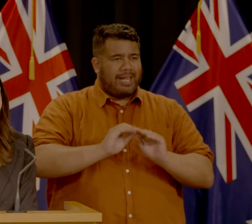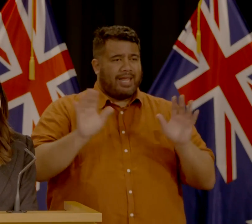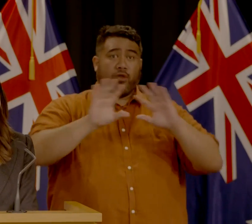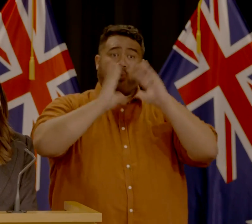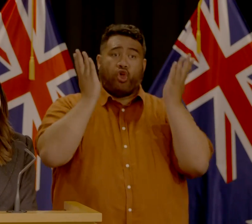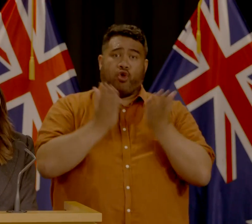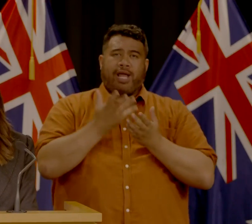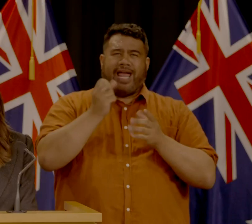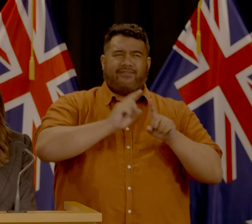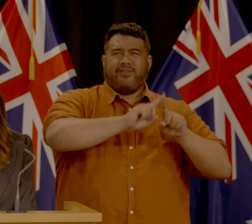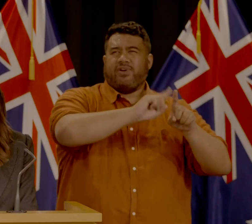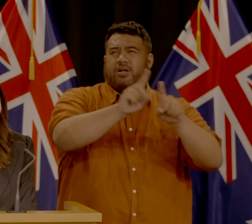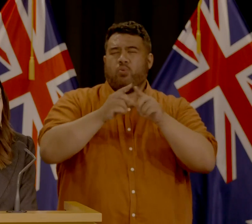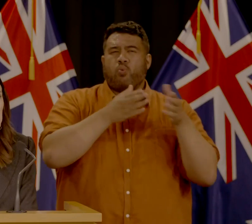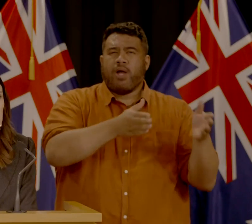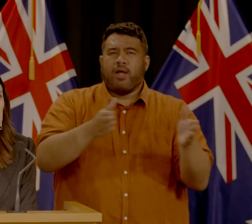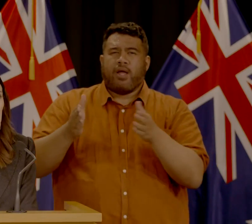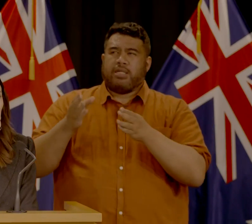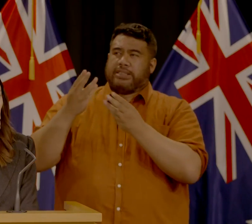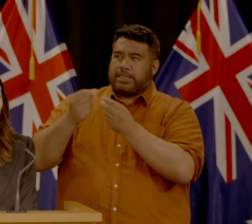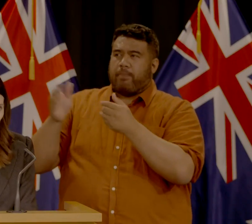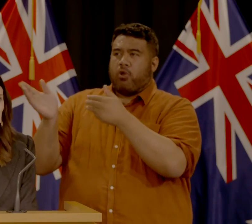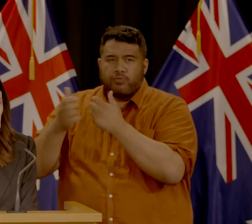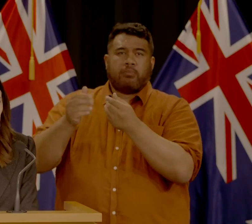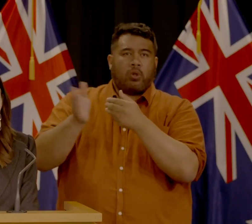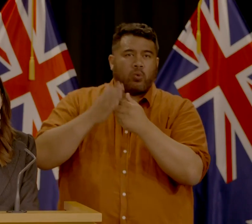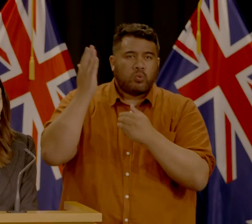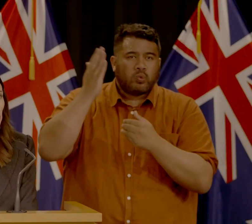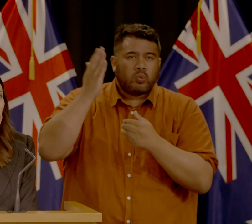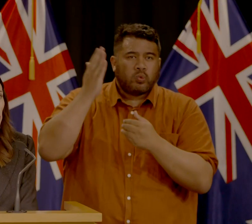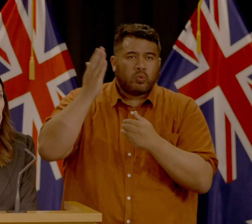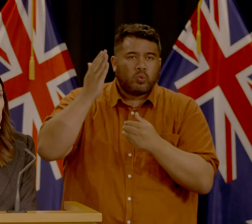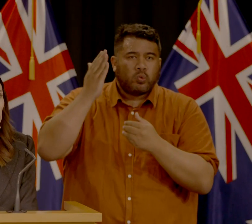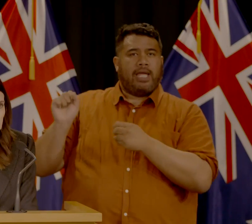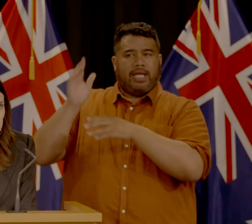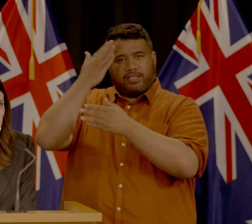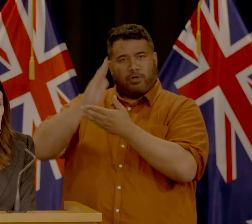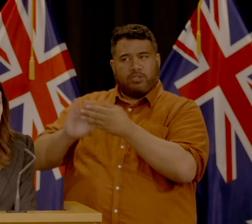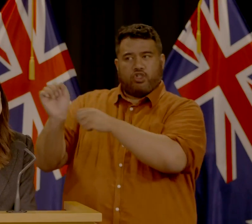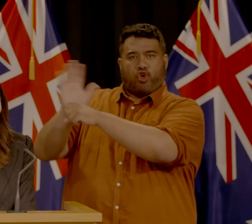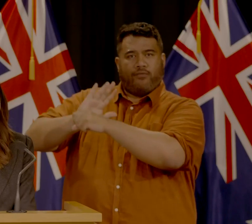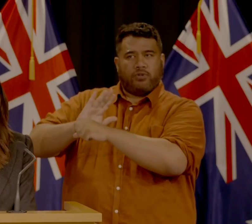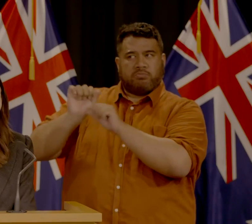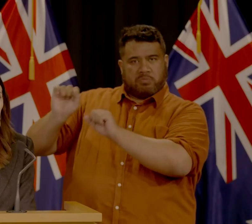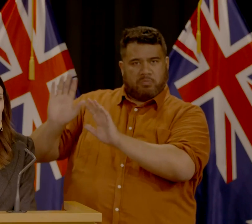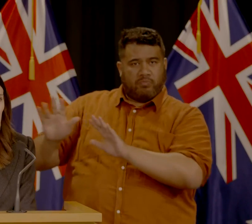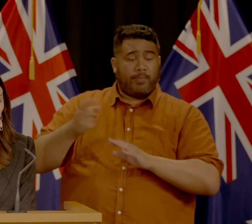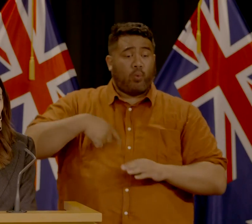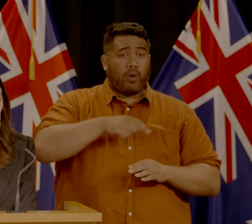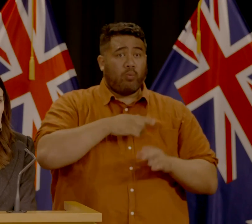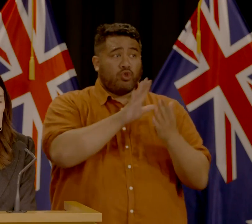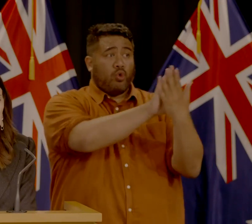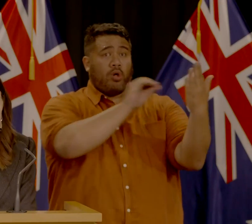world that have had different experiences with COVID. We do Italy. We do